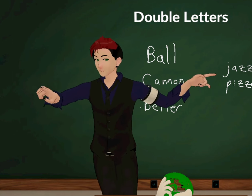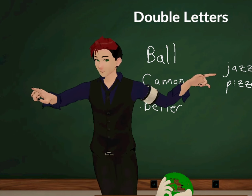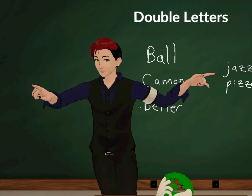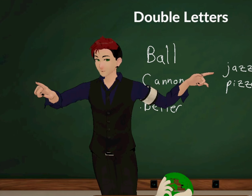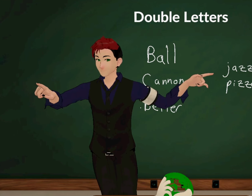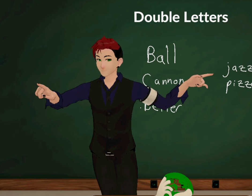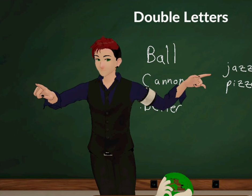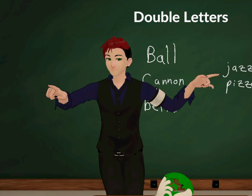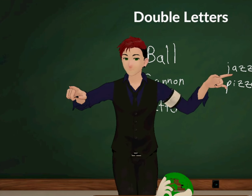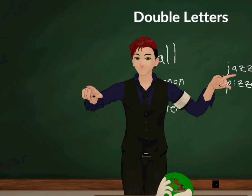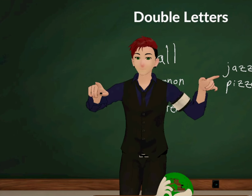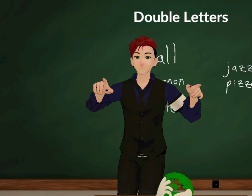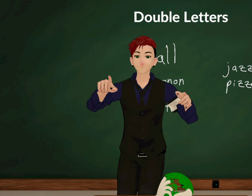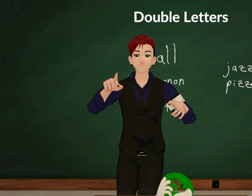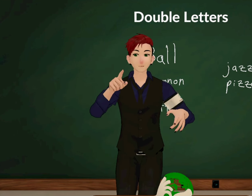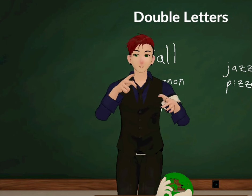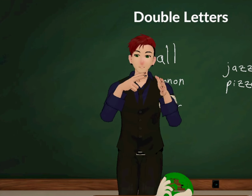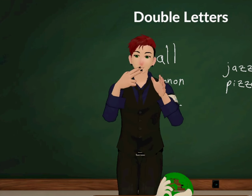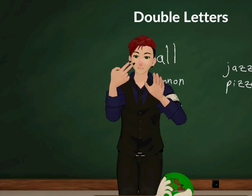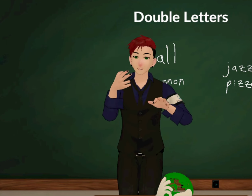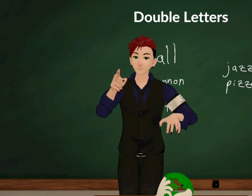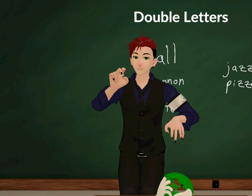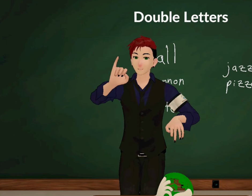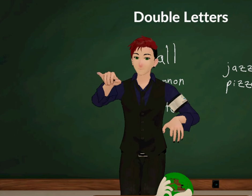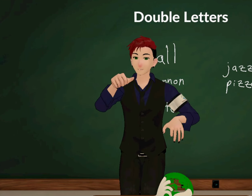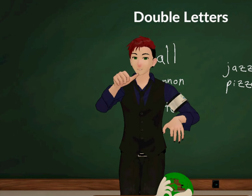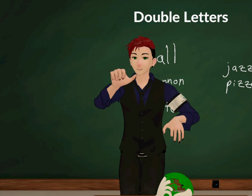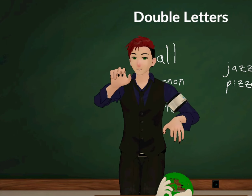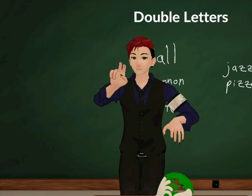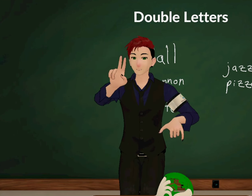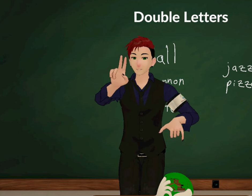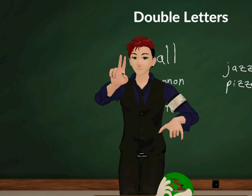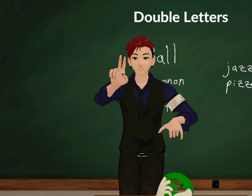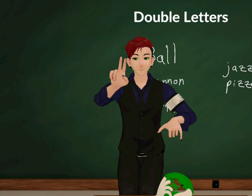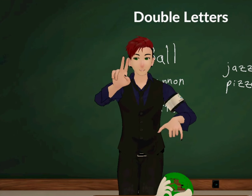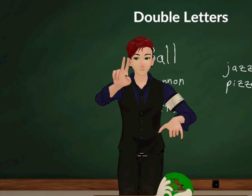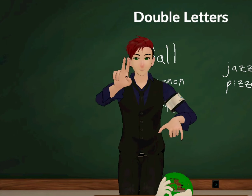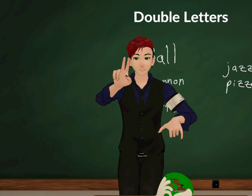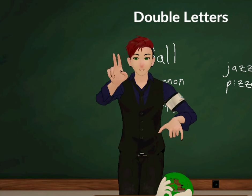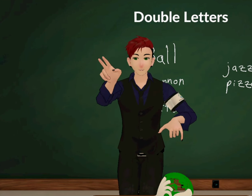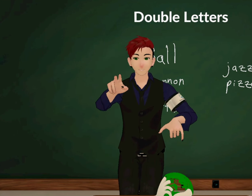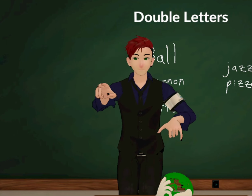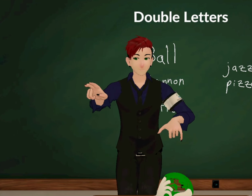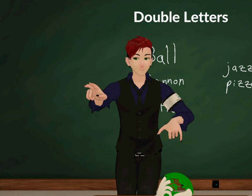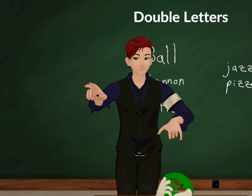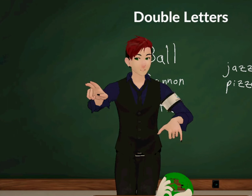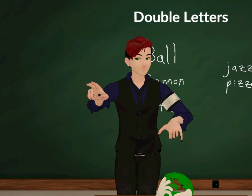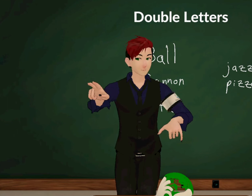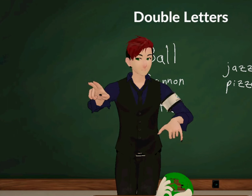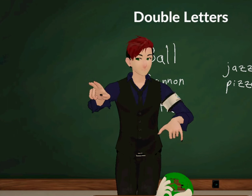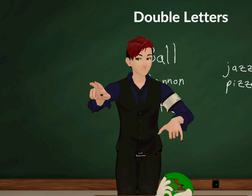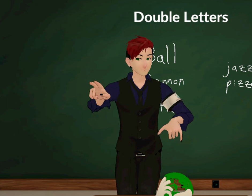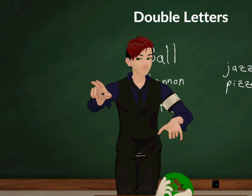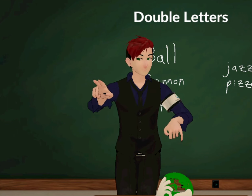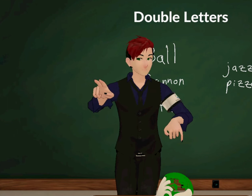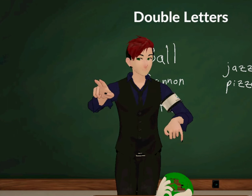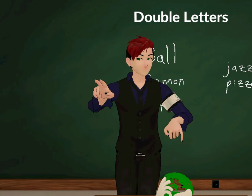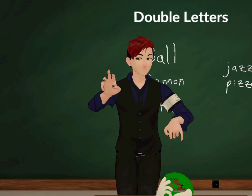JAZZ. You literally double it, JA, and you make 2 fingers ZZ.